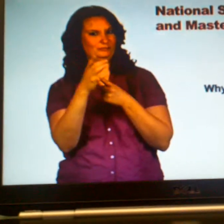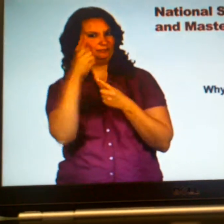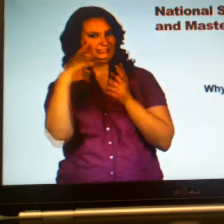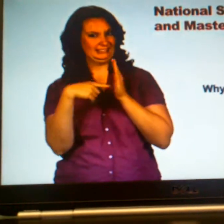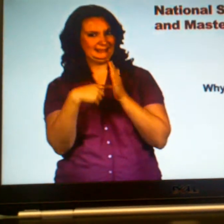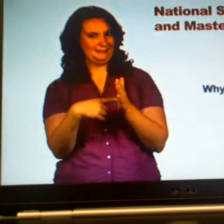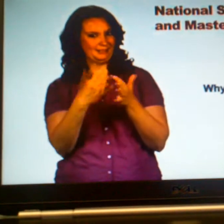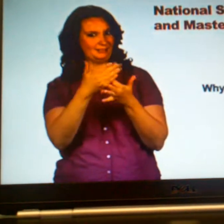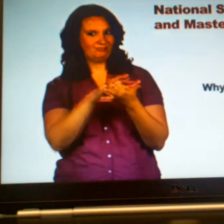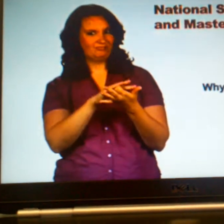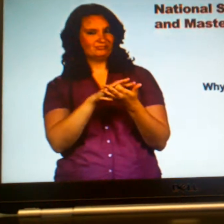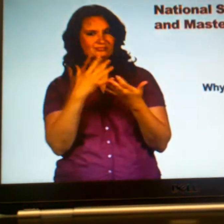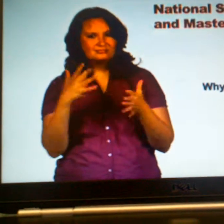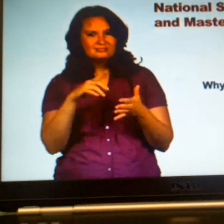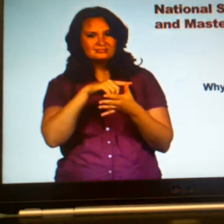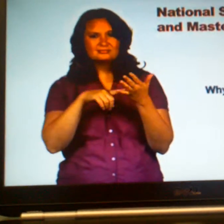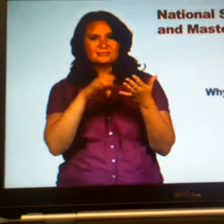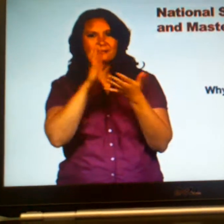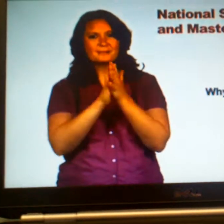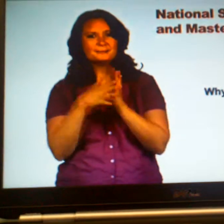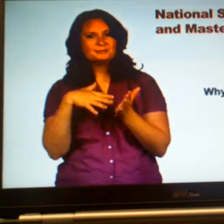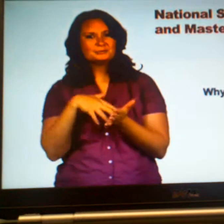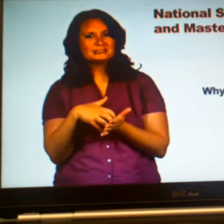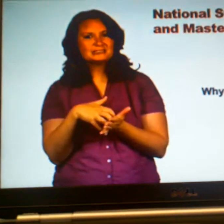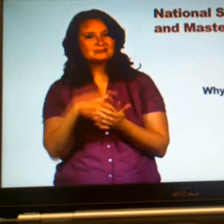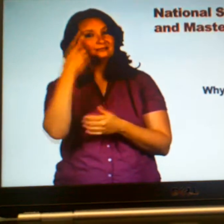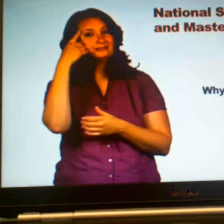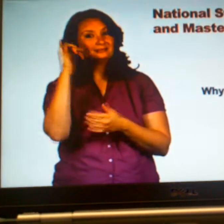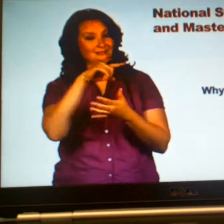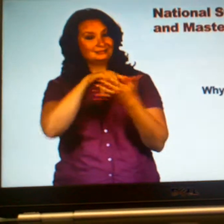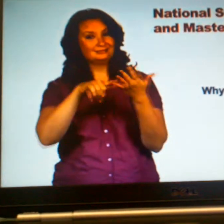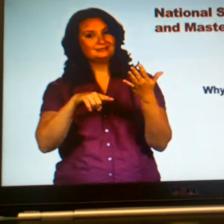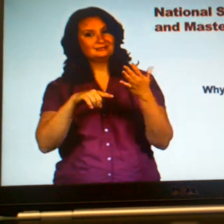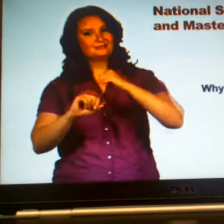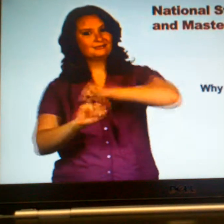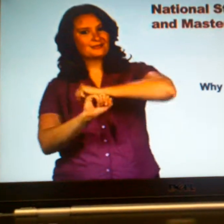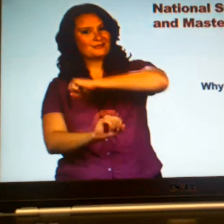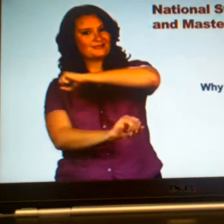know about culture or any of the 5, you're going to be weak.